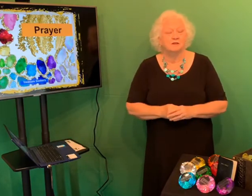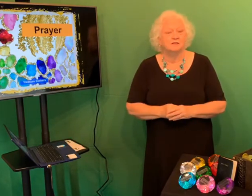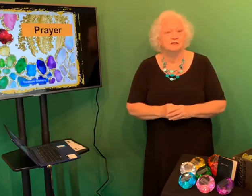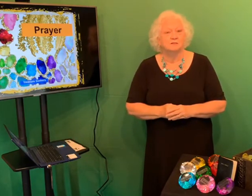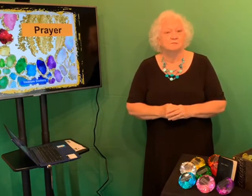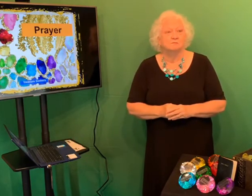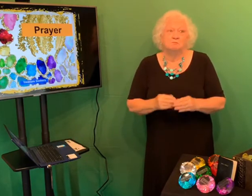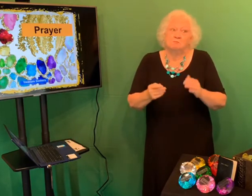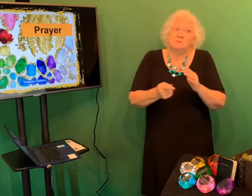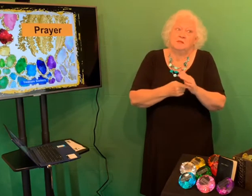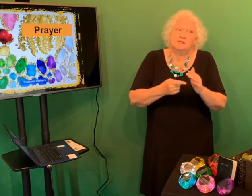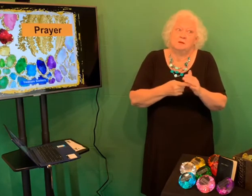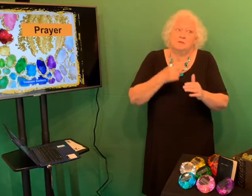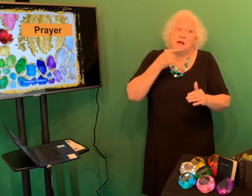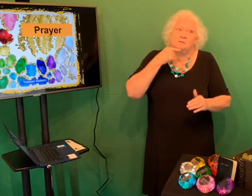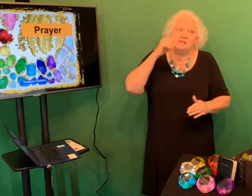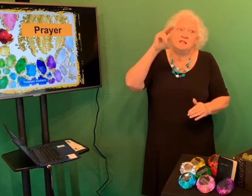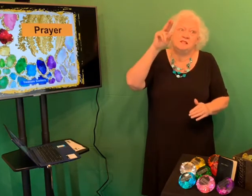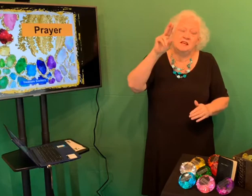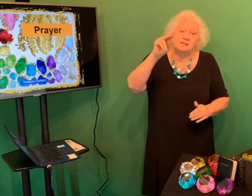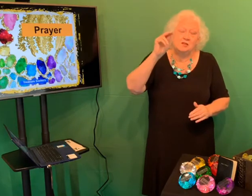prayers. Sometimes He says no,